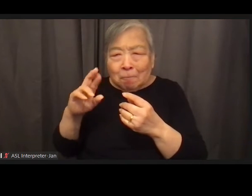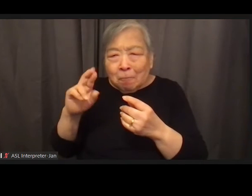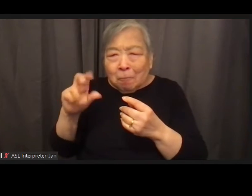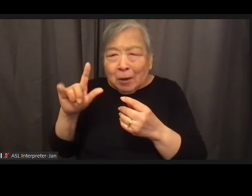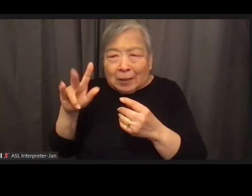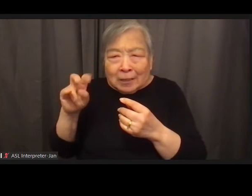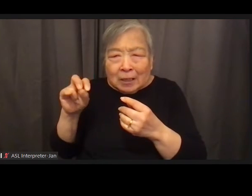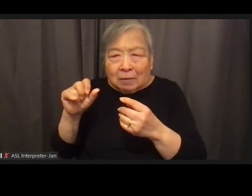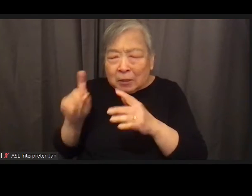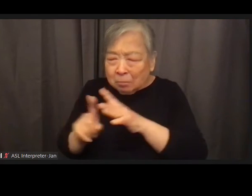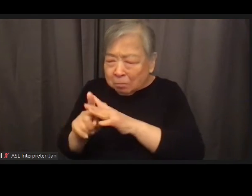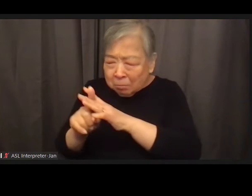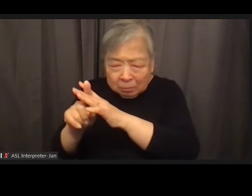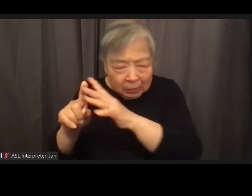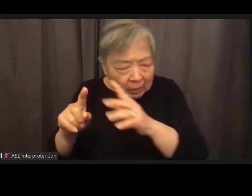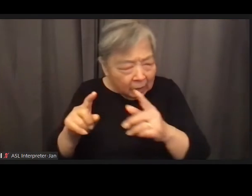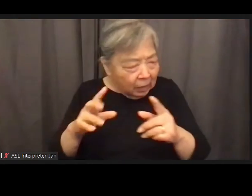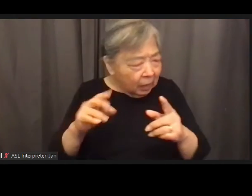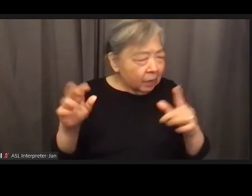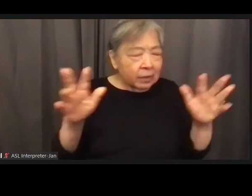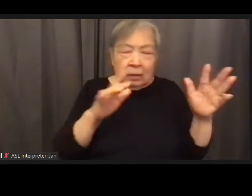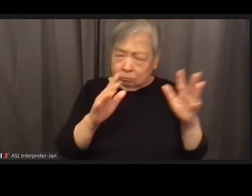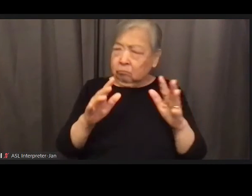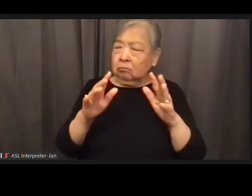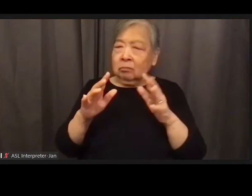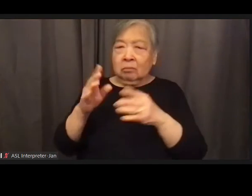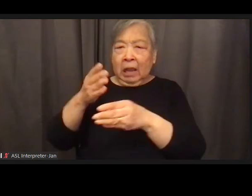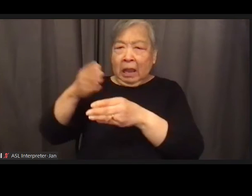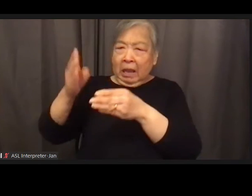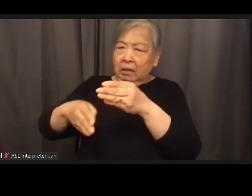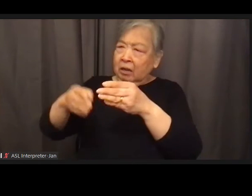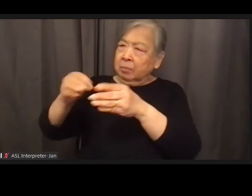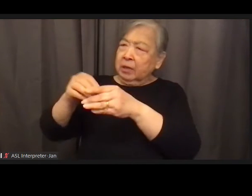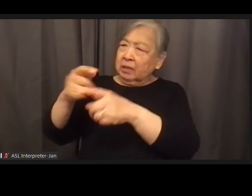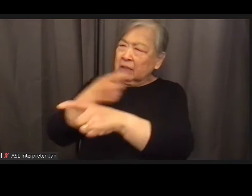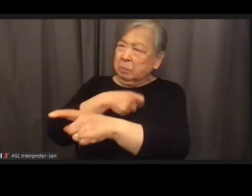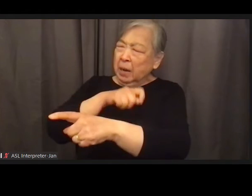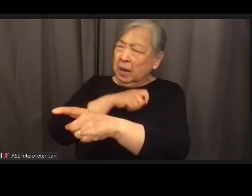you know, which was like a total surprise, you know, but